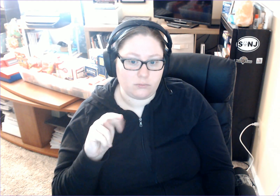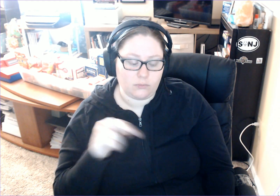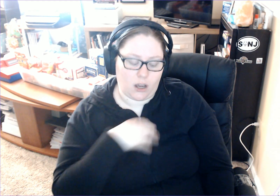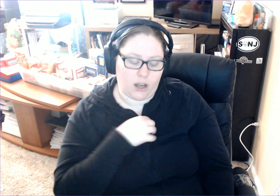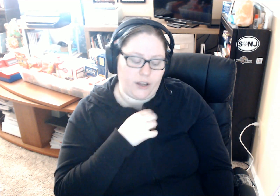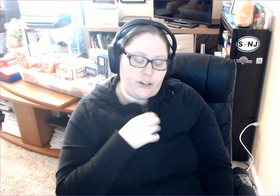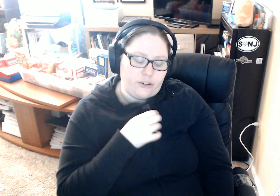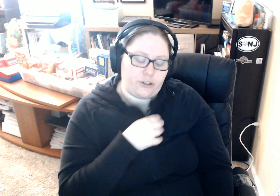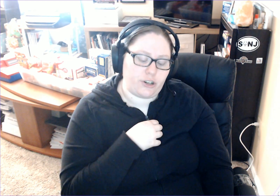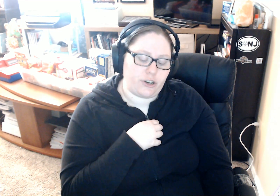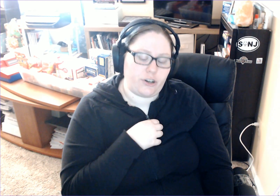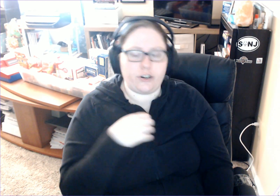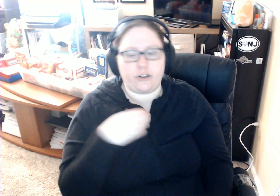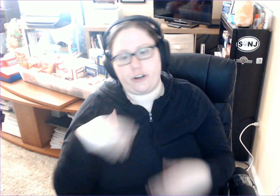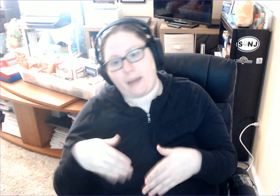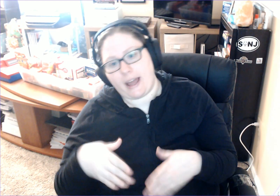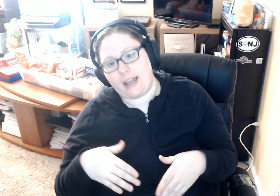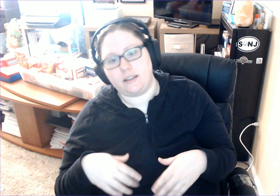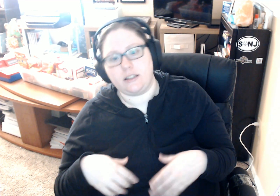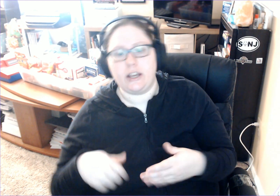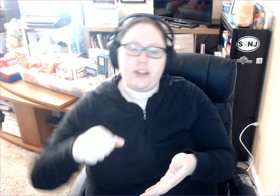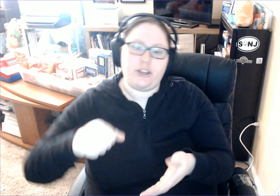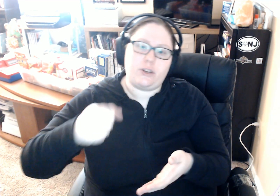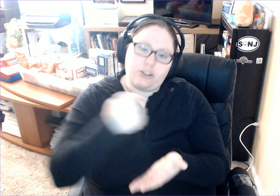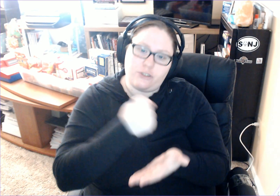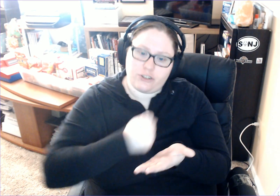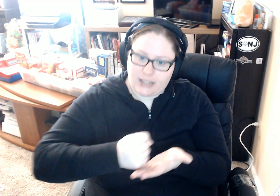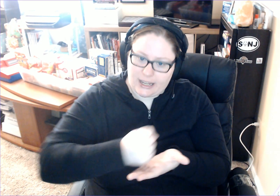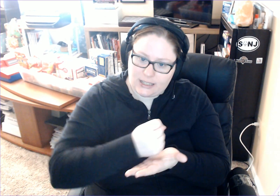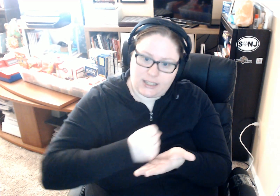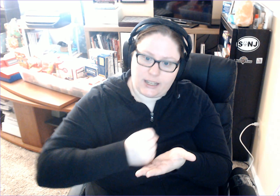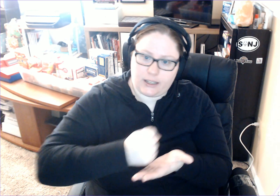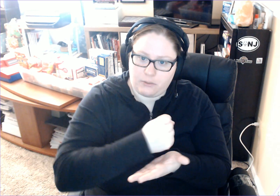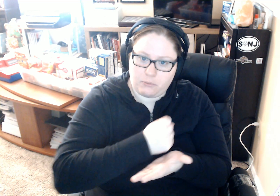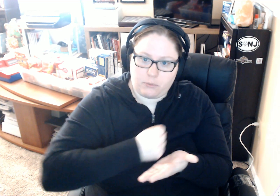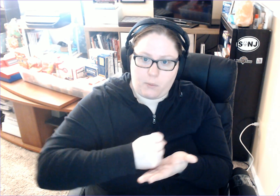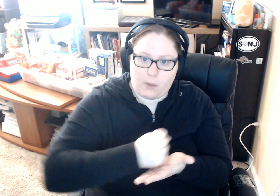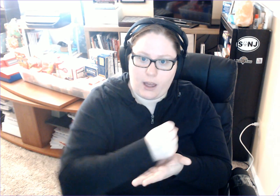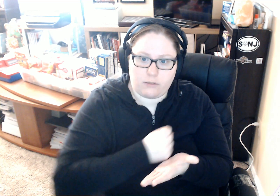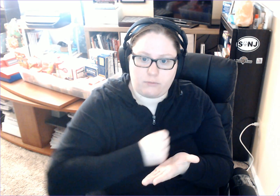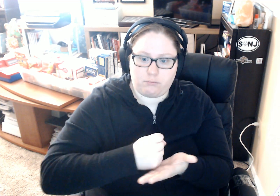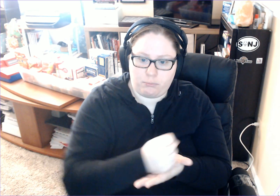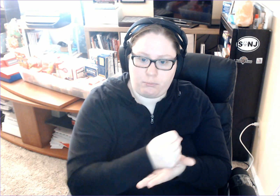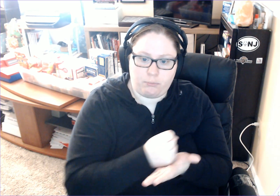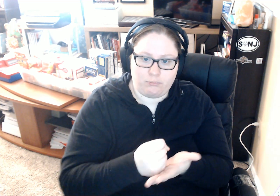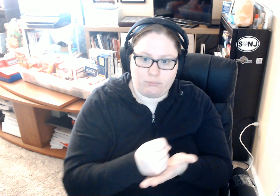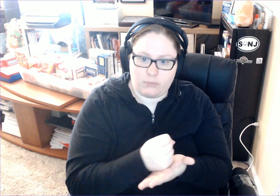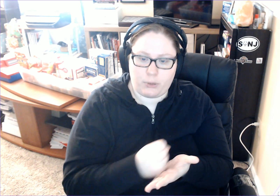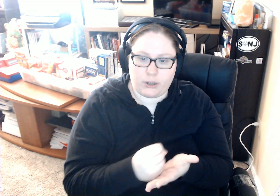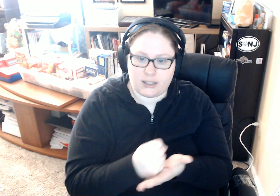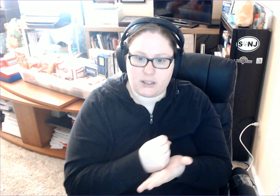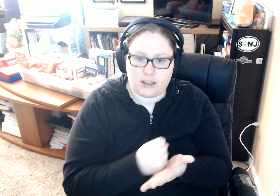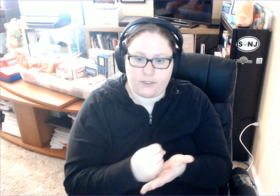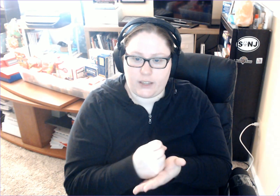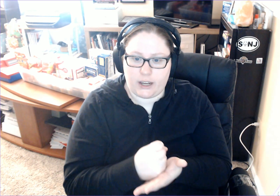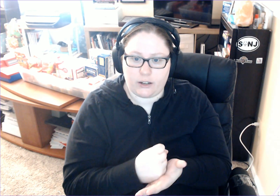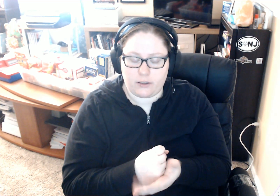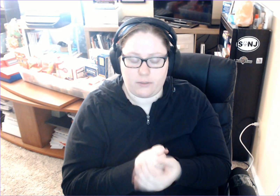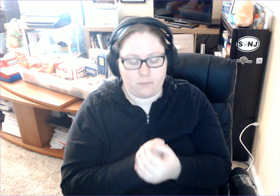on your shirt or your pants, you can use your stain stick and put some stuff in there to make it so